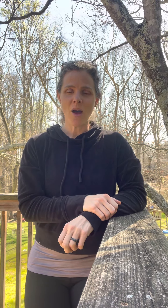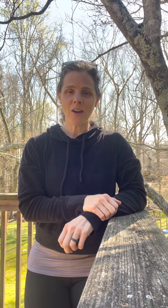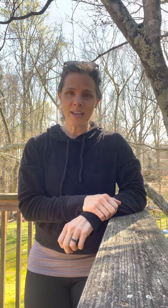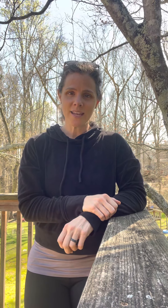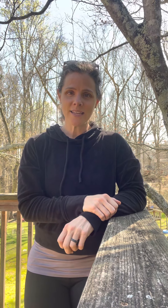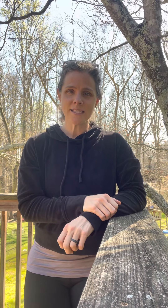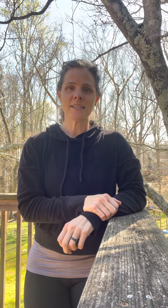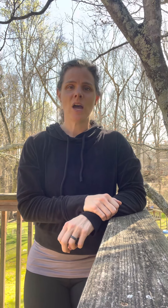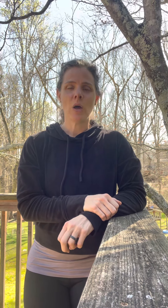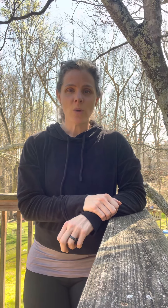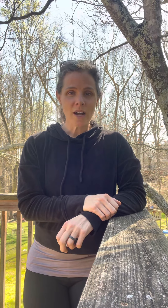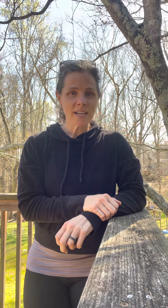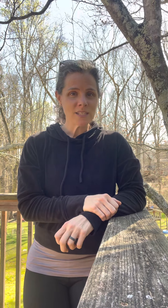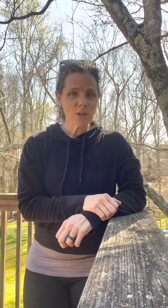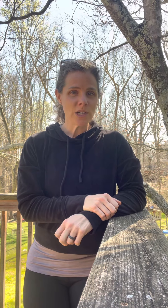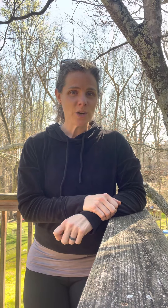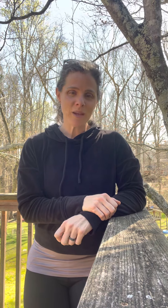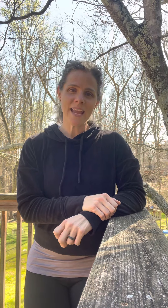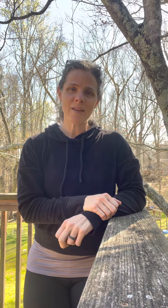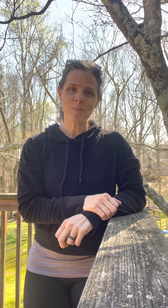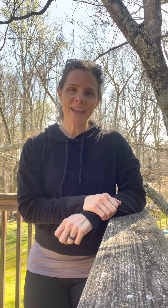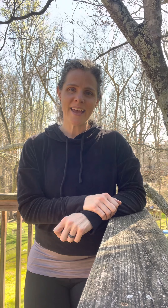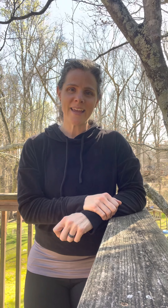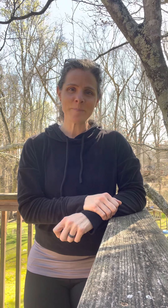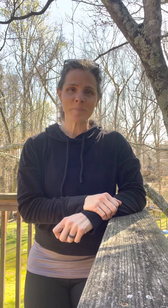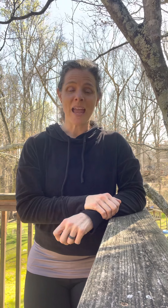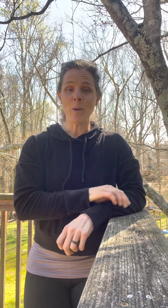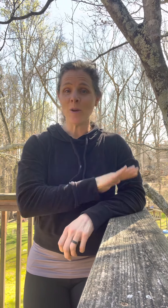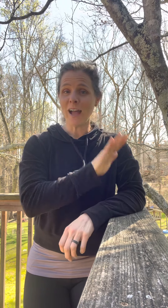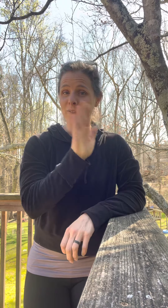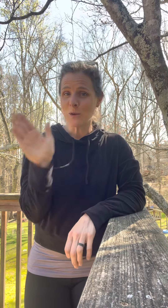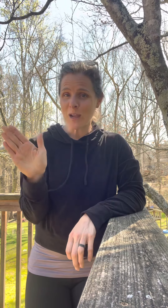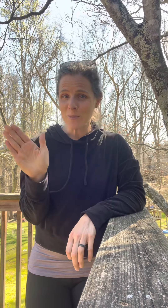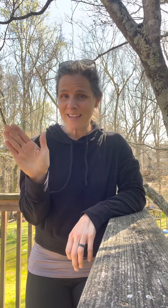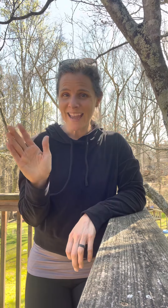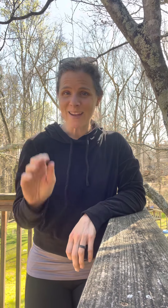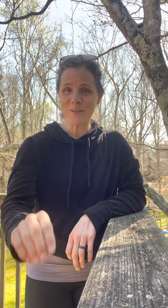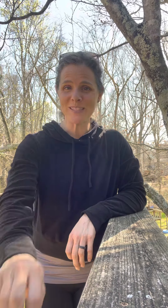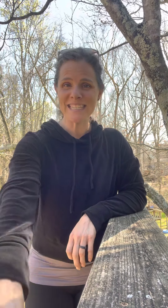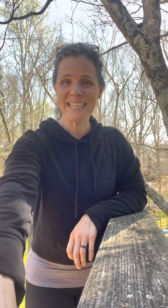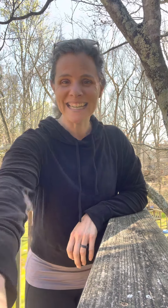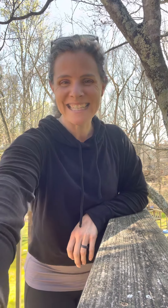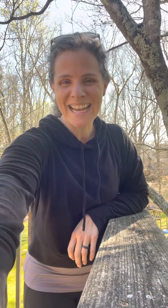are, is, was, were, being, been. I hope you all have a great week and we will see you next time.